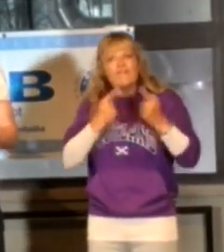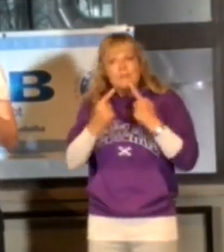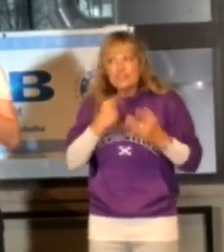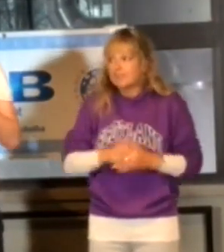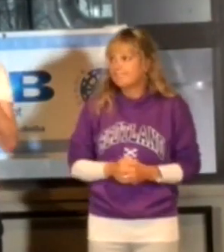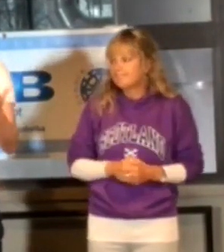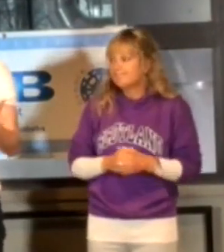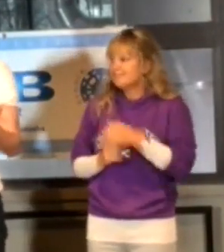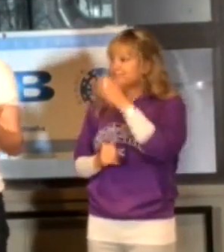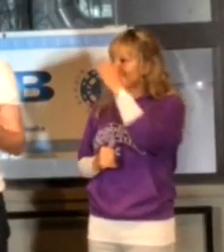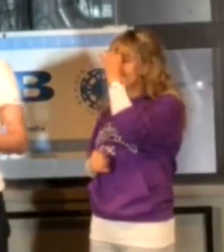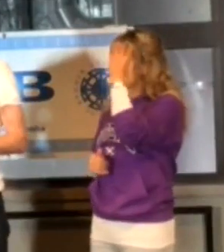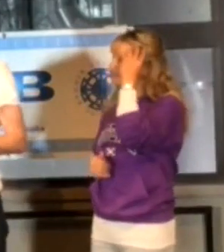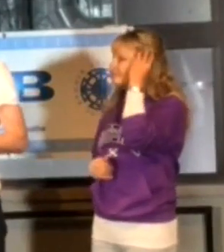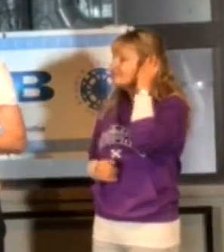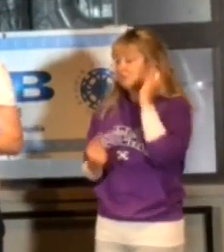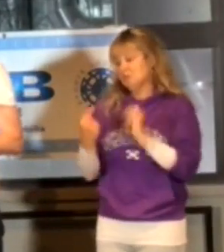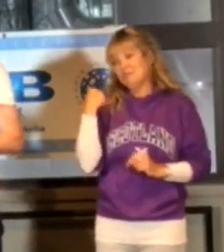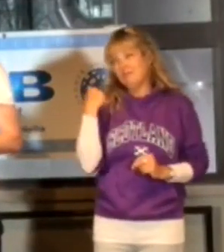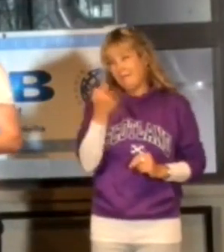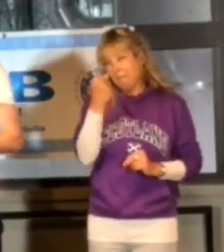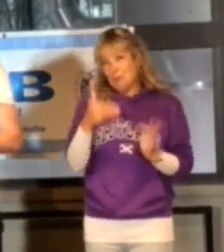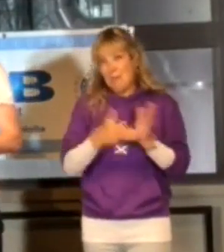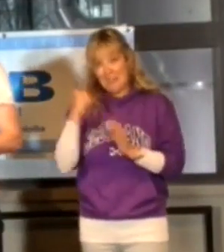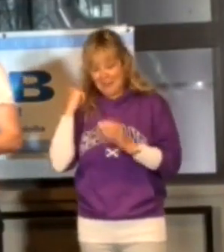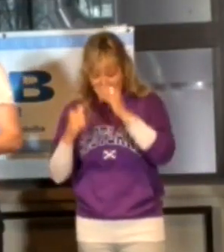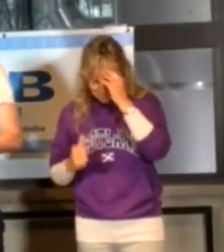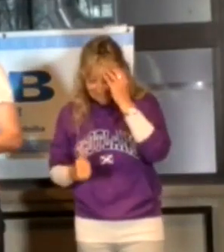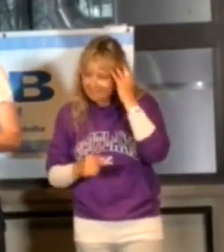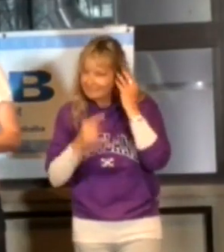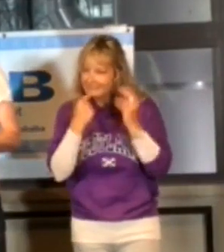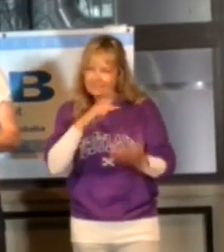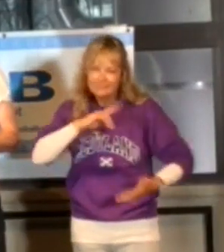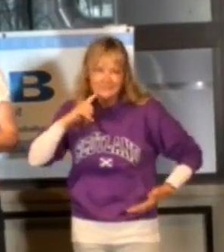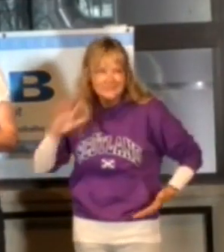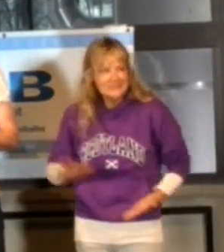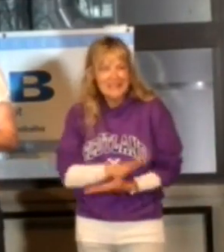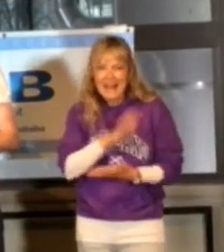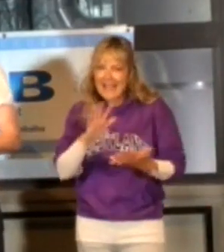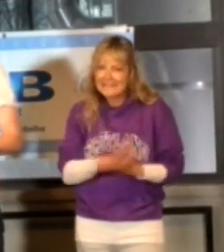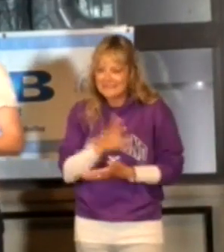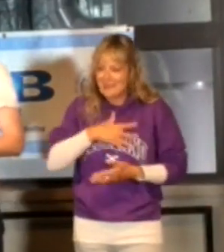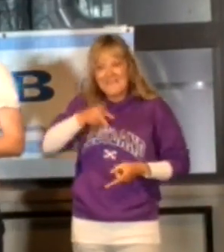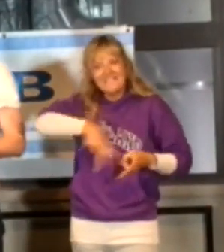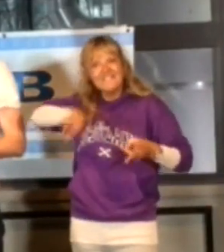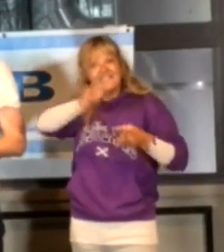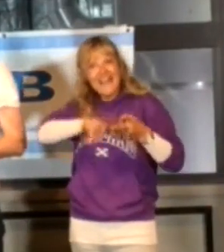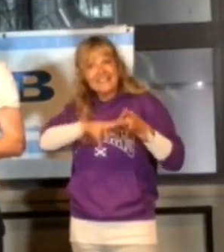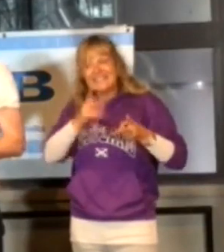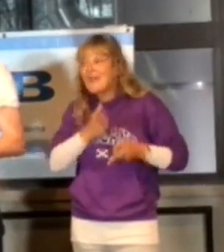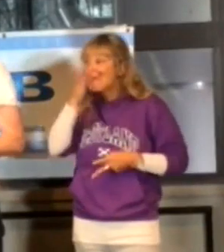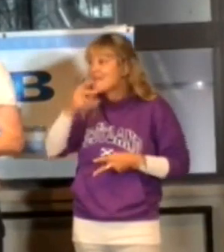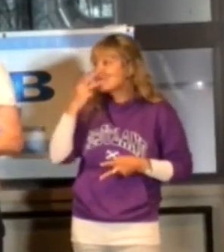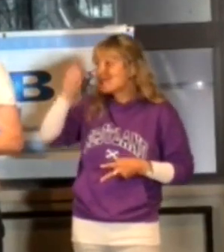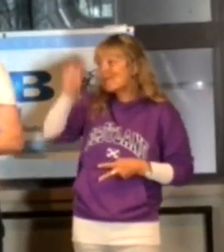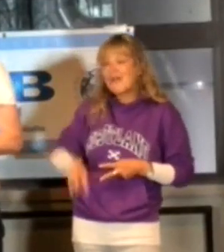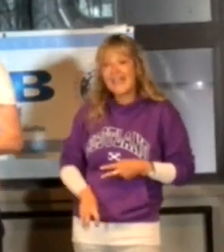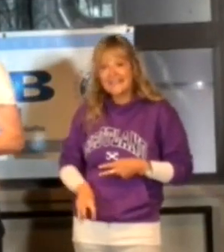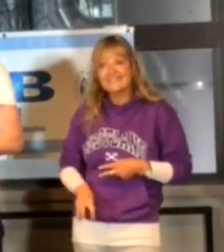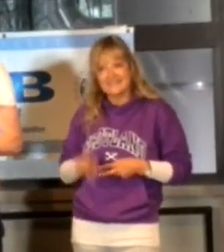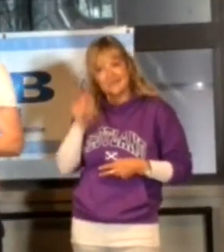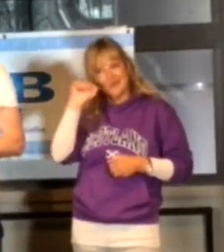So when I was down a couple of months ago, I had the great pleasure as Vice Convener of the SIC to go down to Wales to speak at the